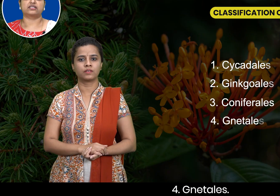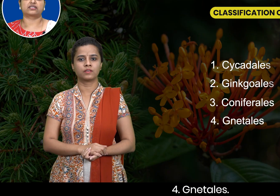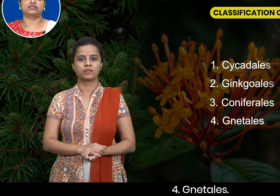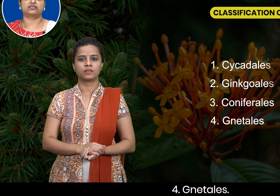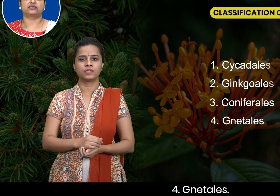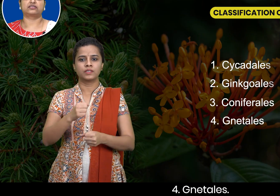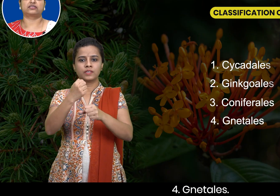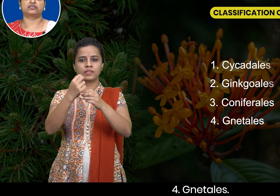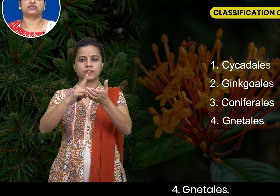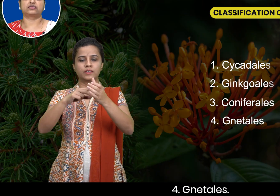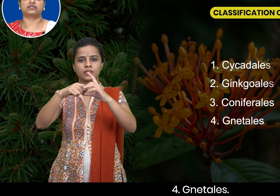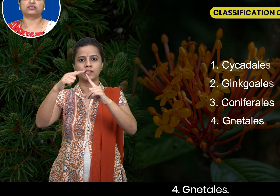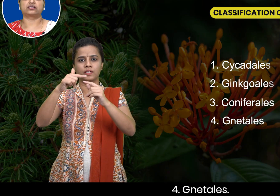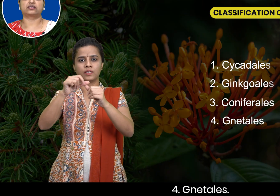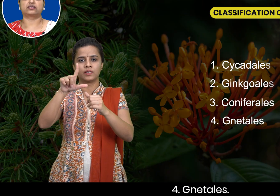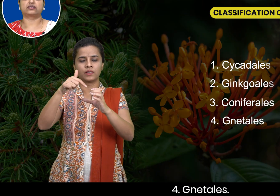needles.